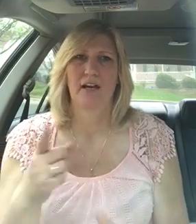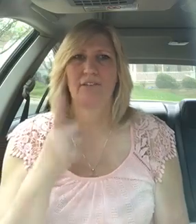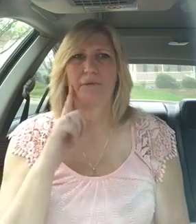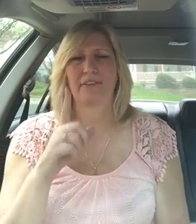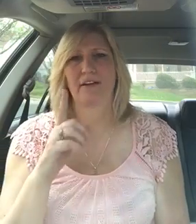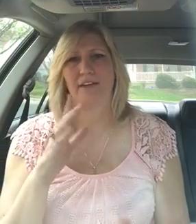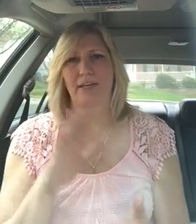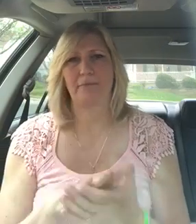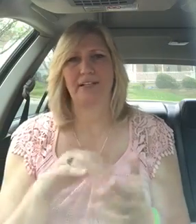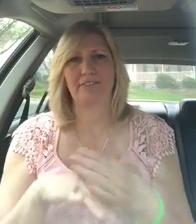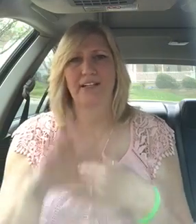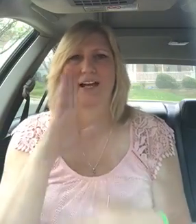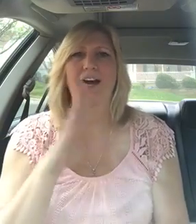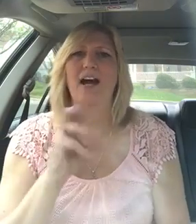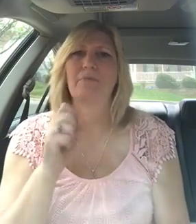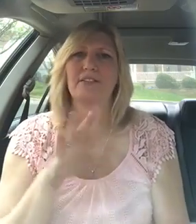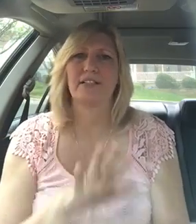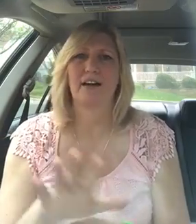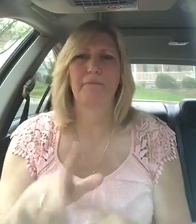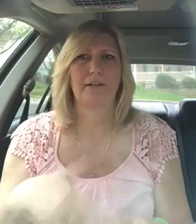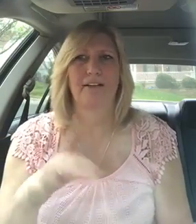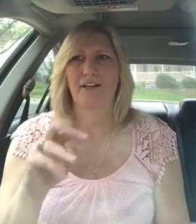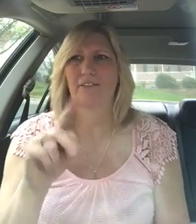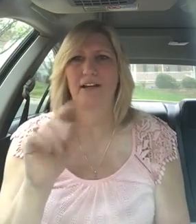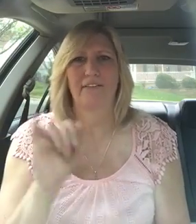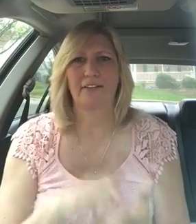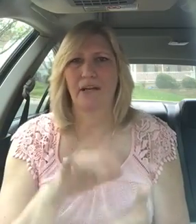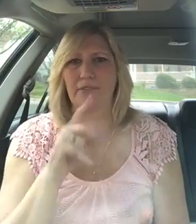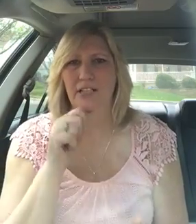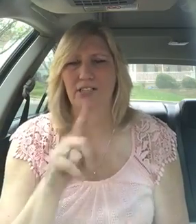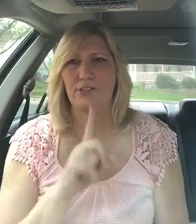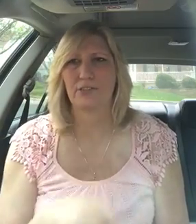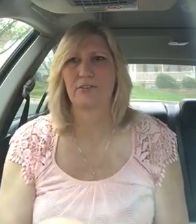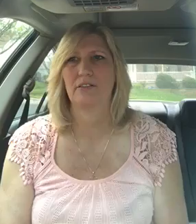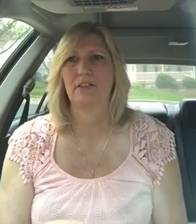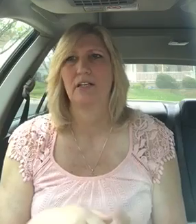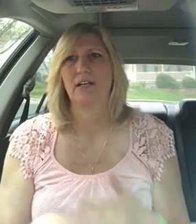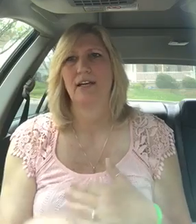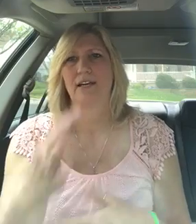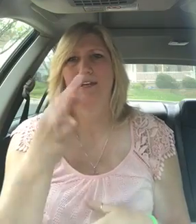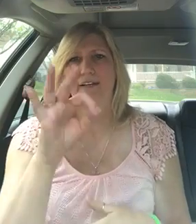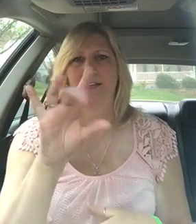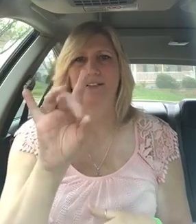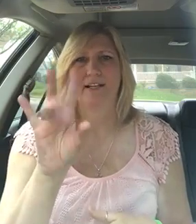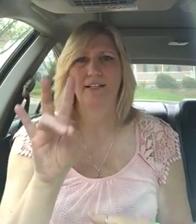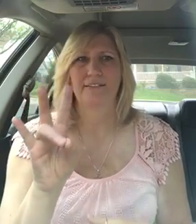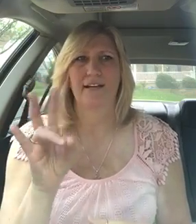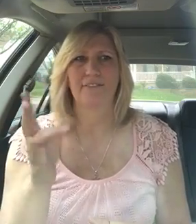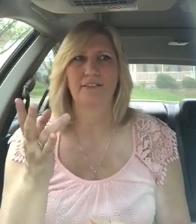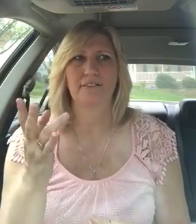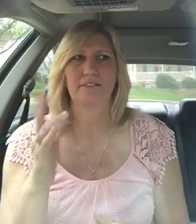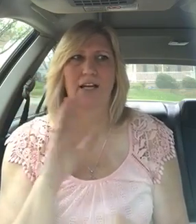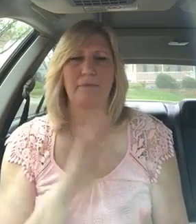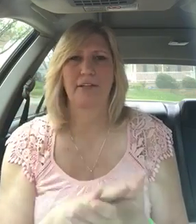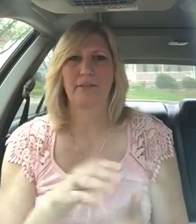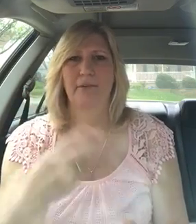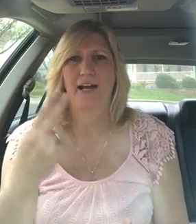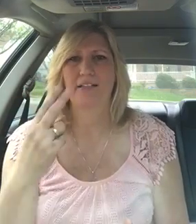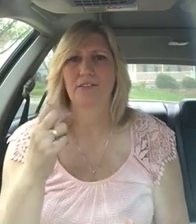I've always thought that believing in God was enough, but I found out that that was not true. In 1987, I married my high